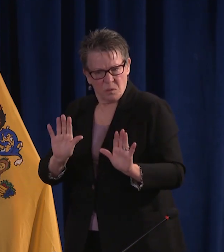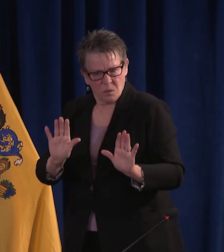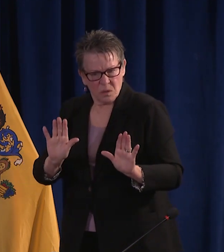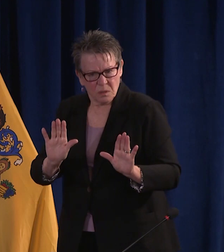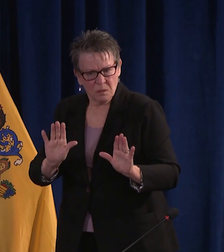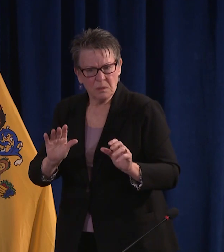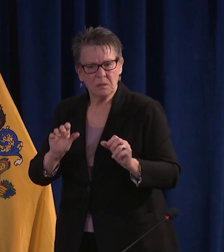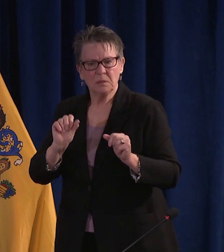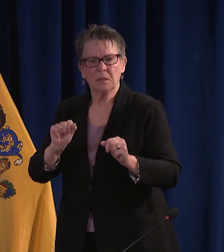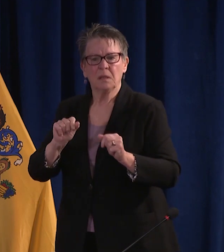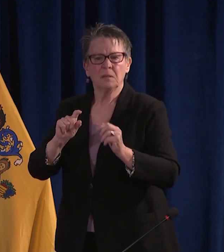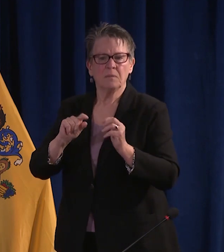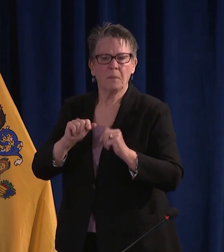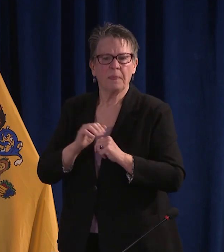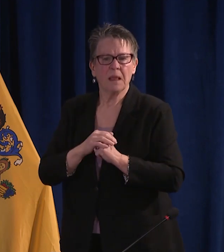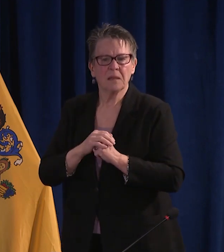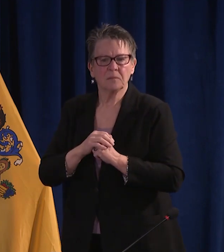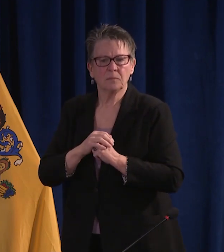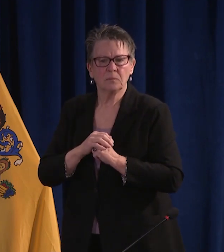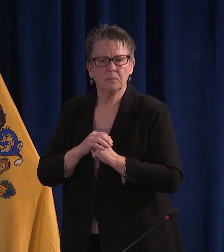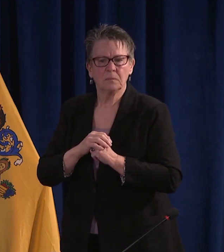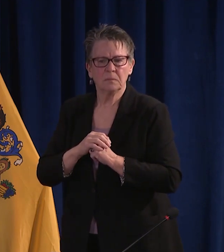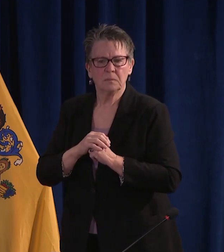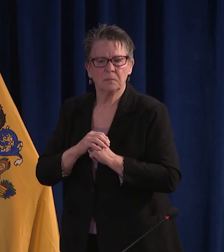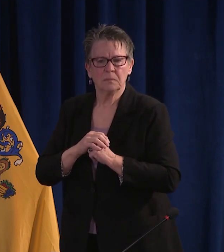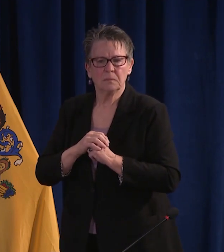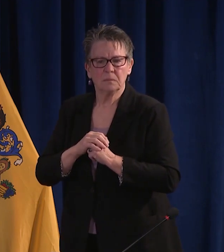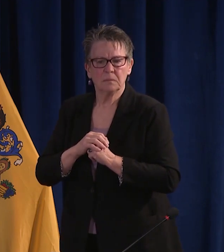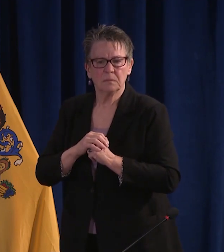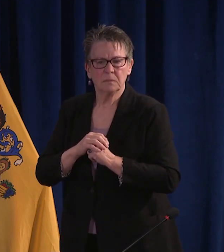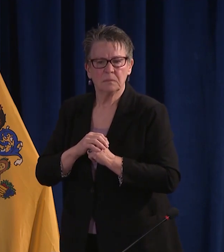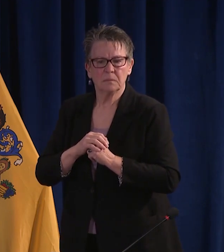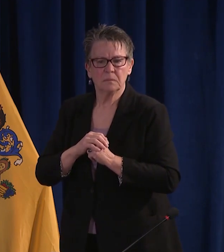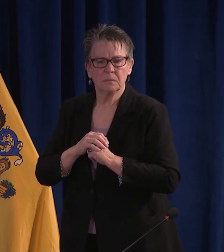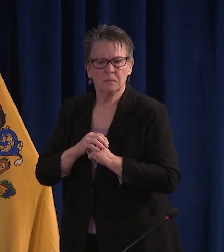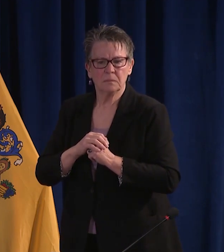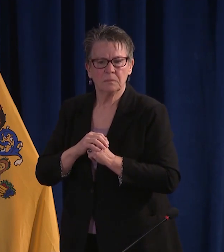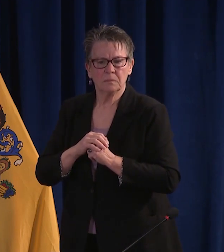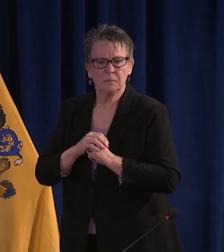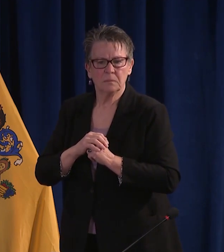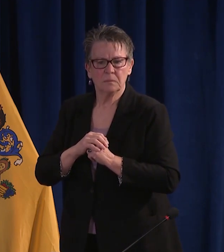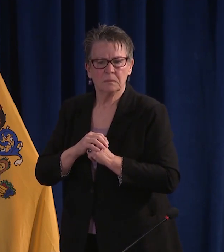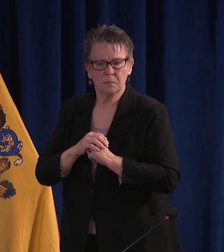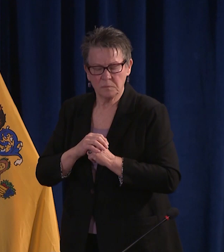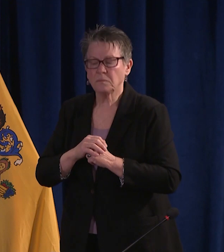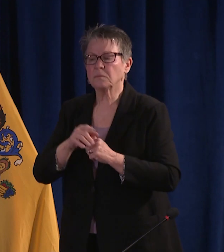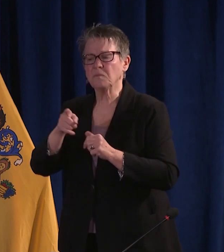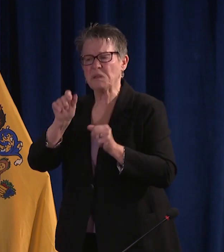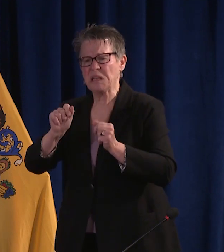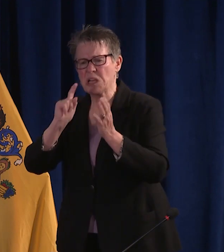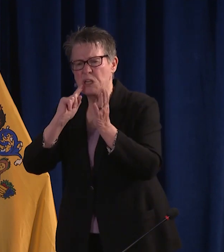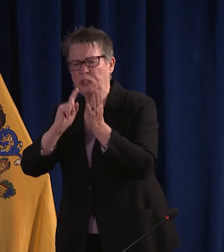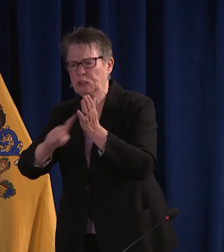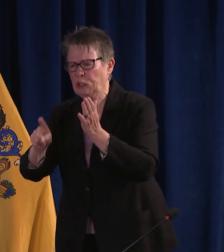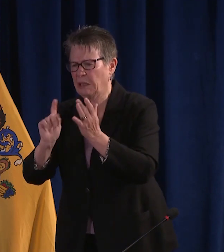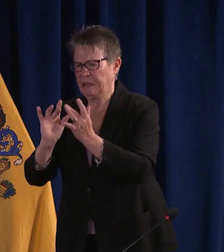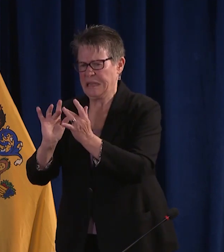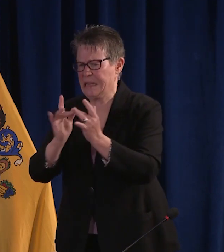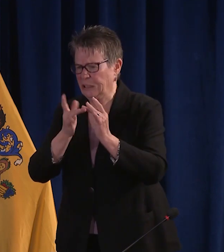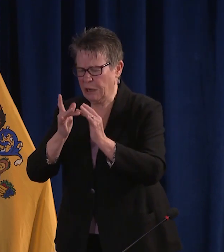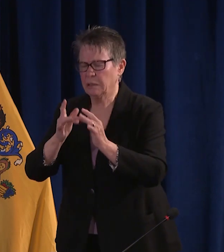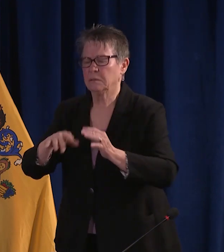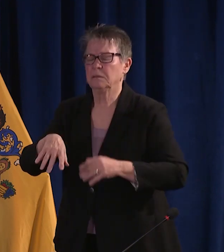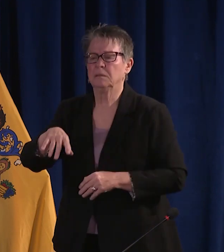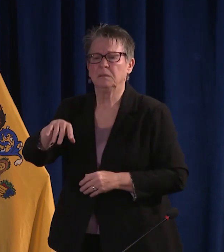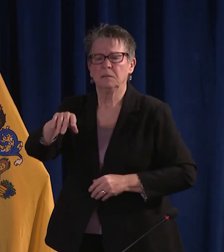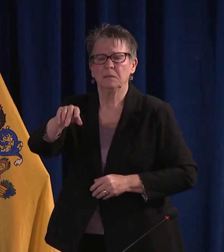nj.gov/labor. A link to a comprehensive page pertaining to available benefits is prominent on the department's landing page.